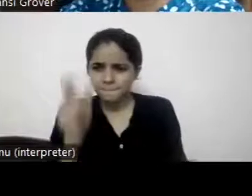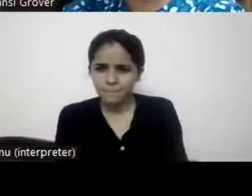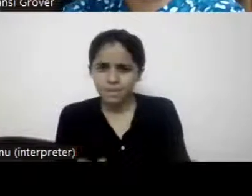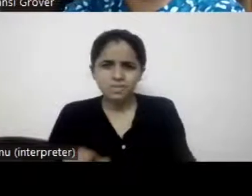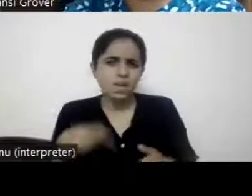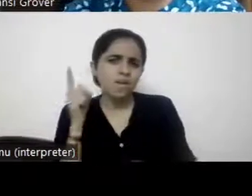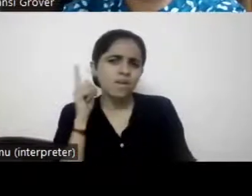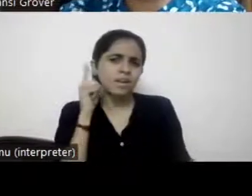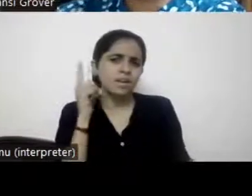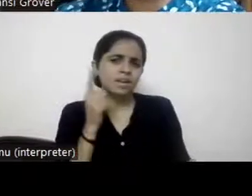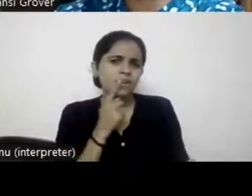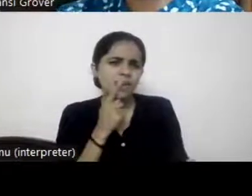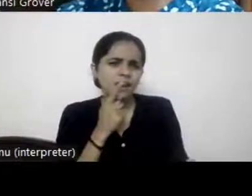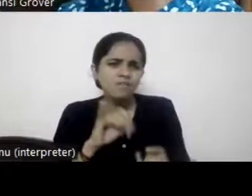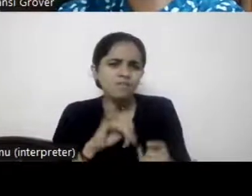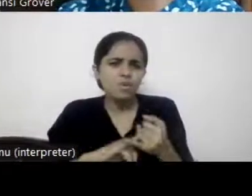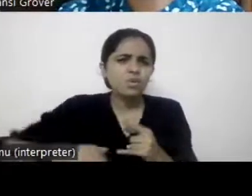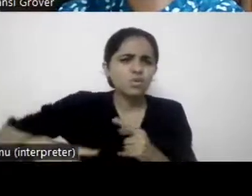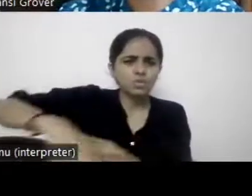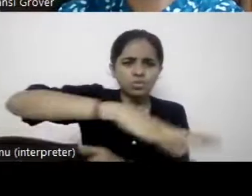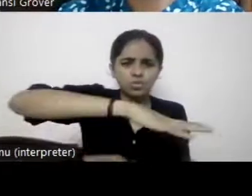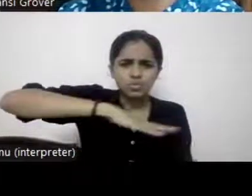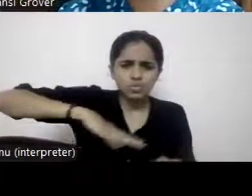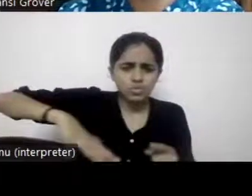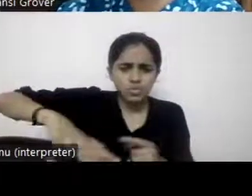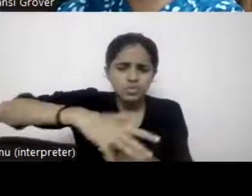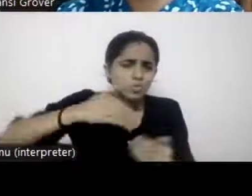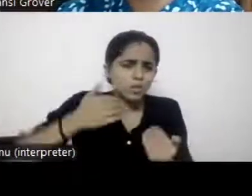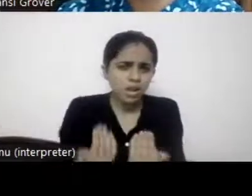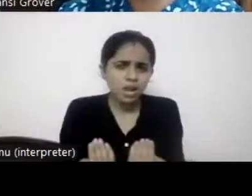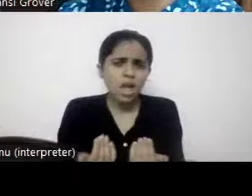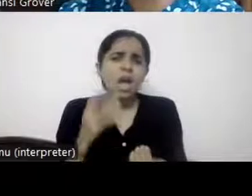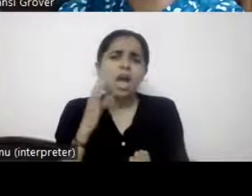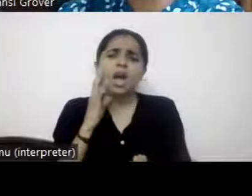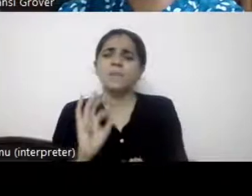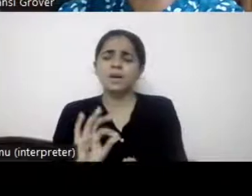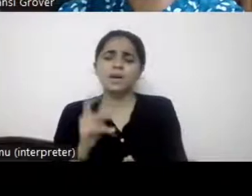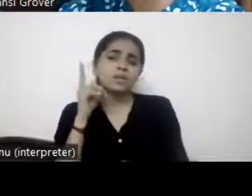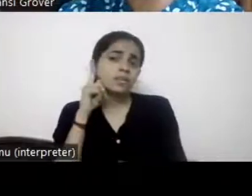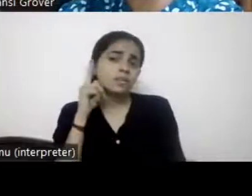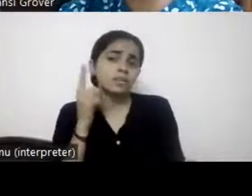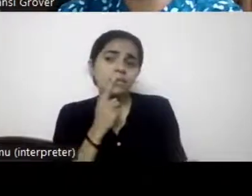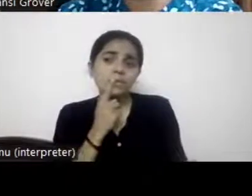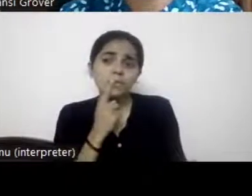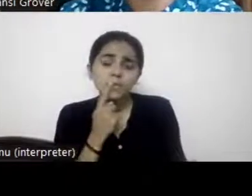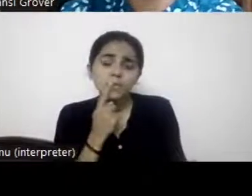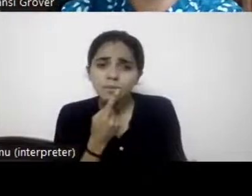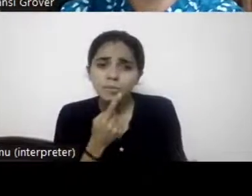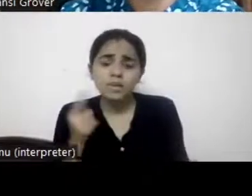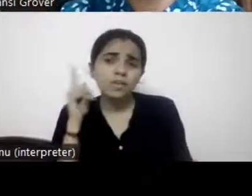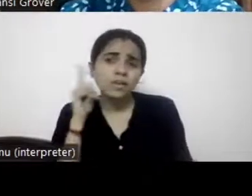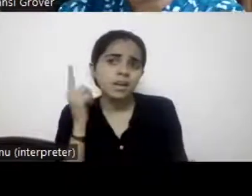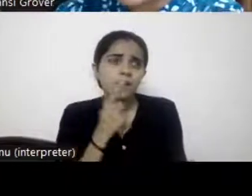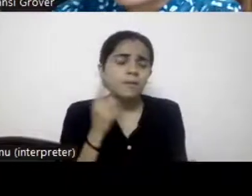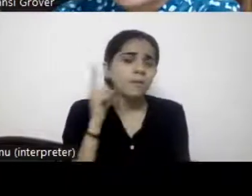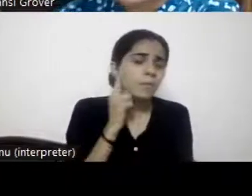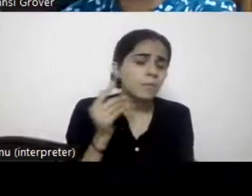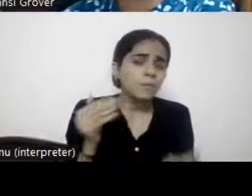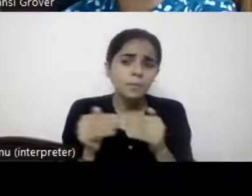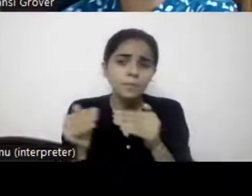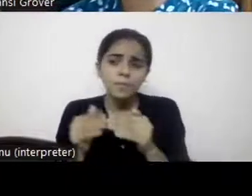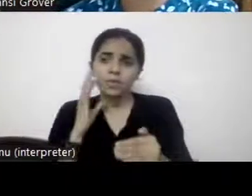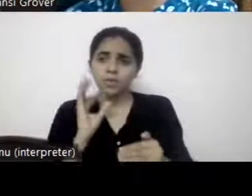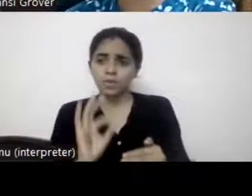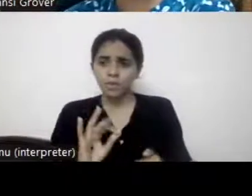deaf sociality and how it is so important for deaf people to actually meet other deaf people, to get